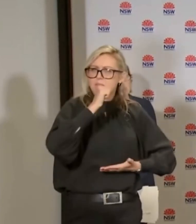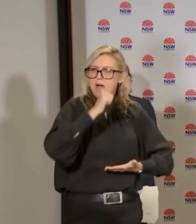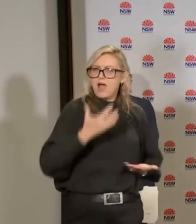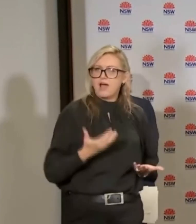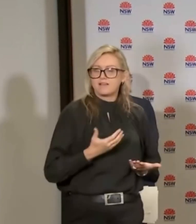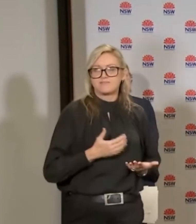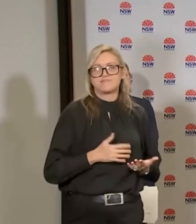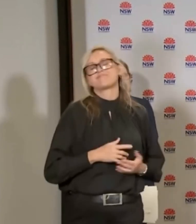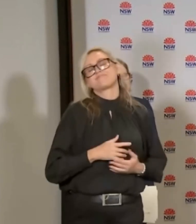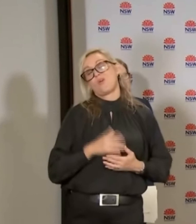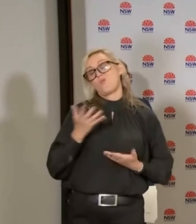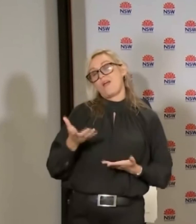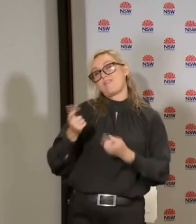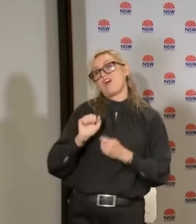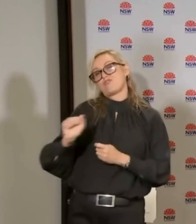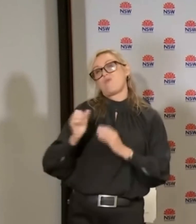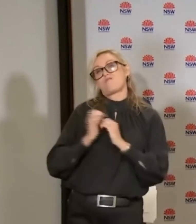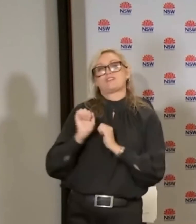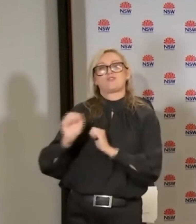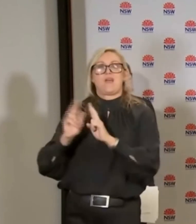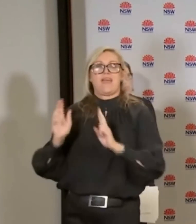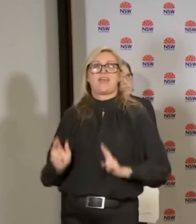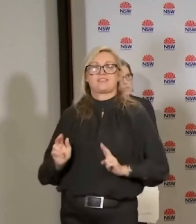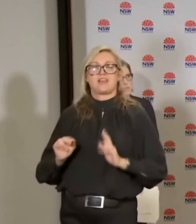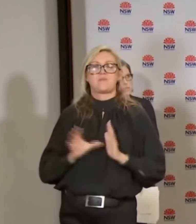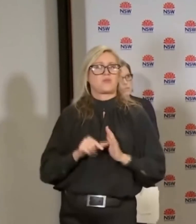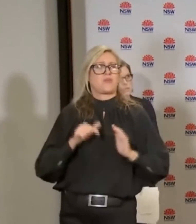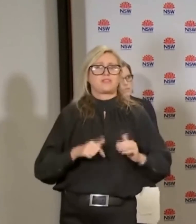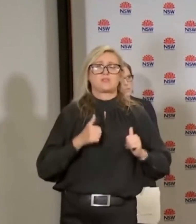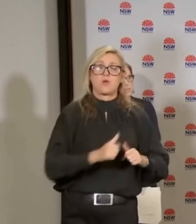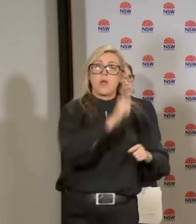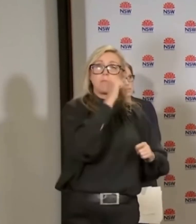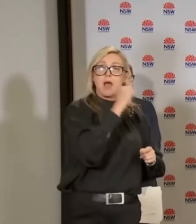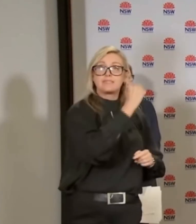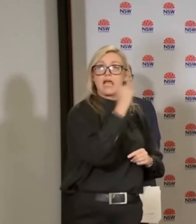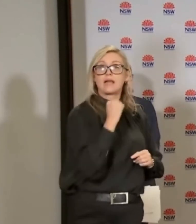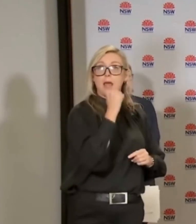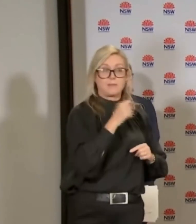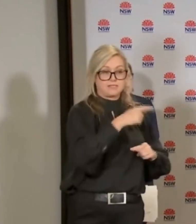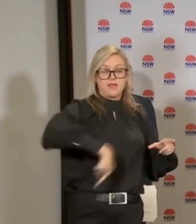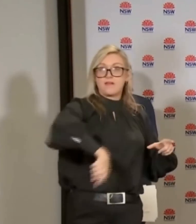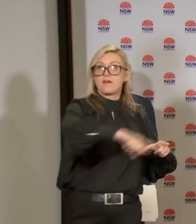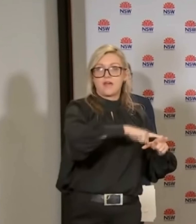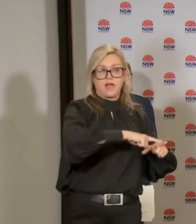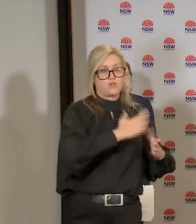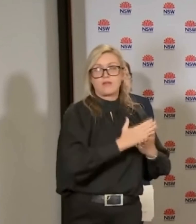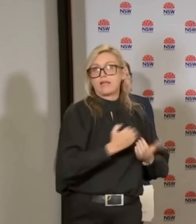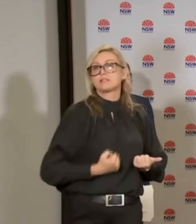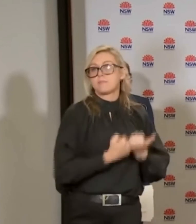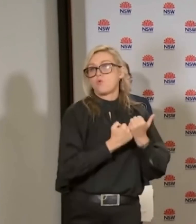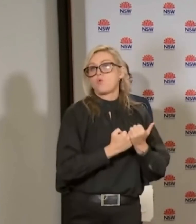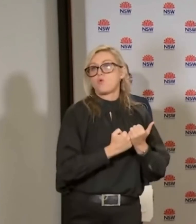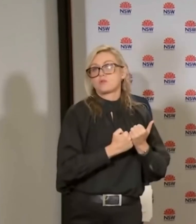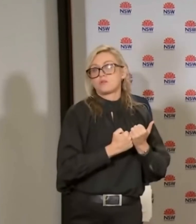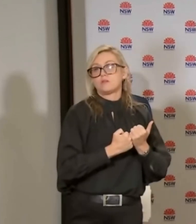over, mate, because what I would say is that this is a great result. The pubs and clubs, if you speak to them, I think have been very supportive of the approach we've